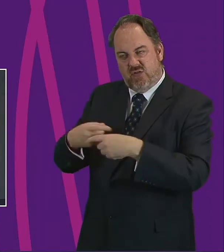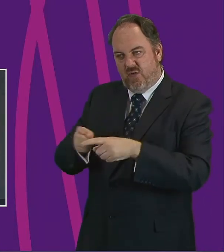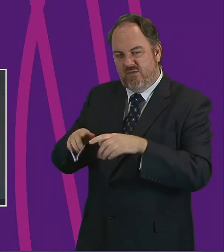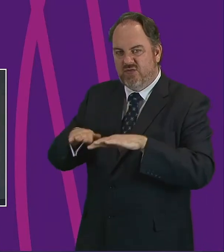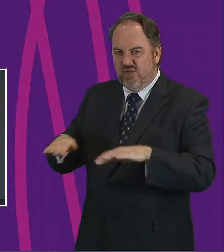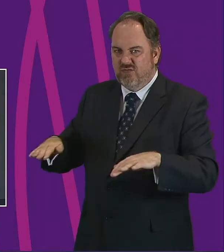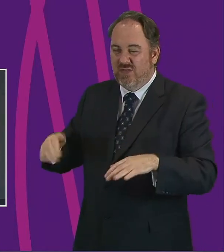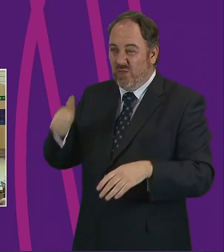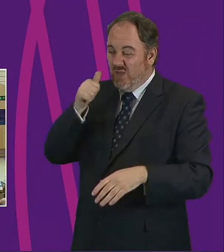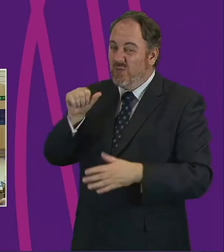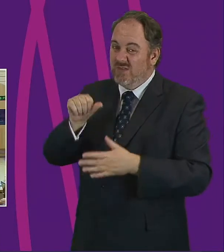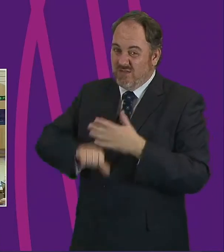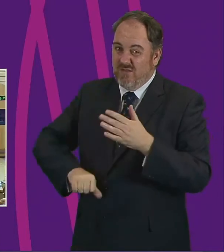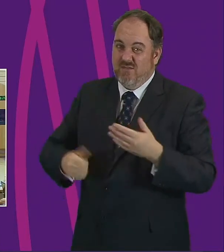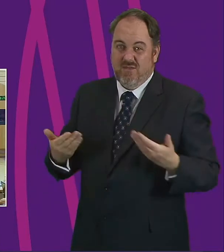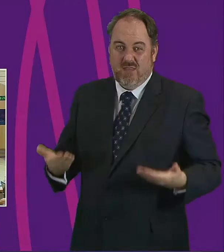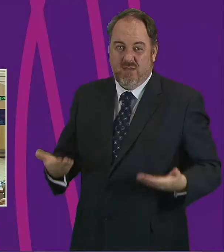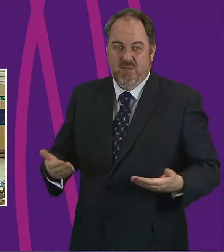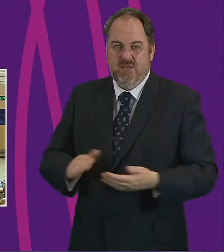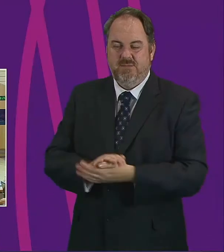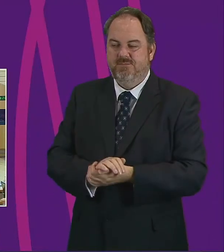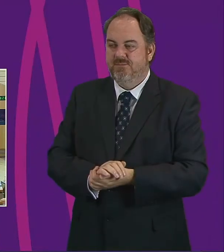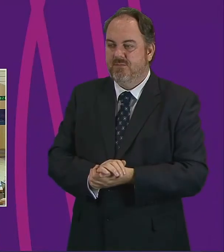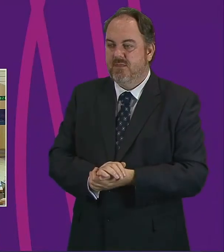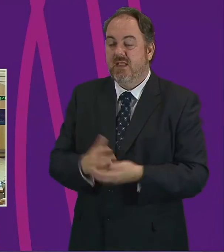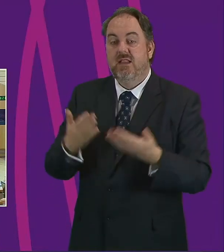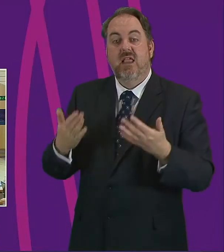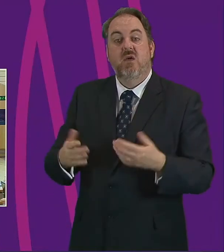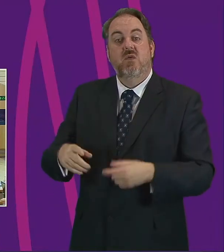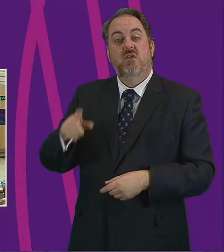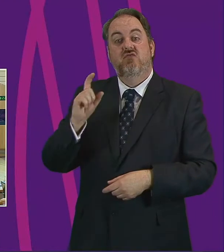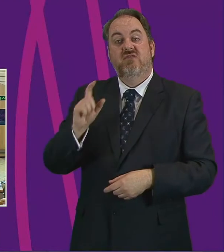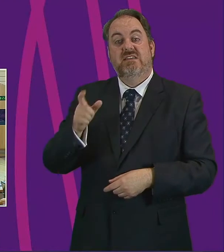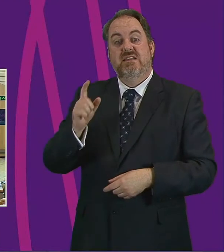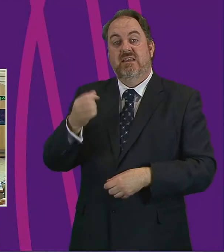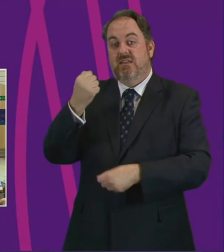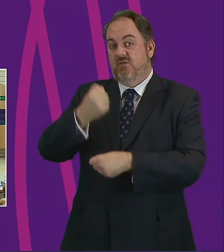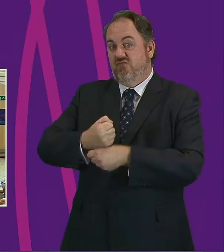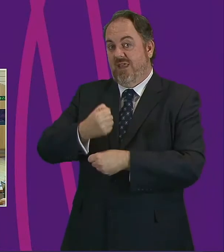face. Christine Graham, followed by Brian Whittle.